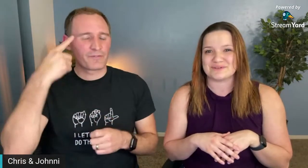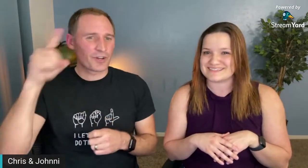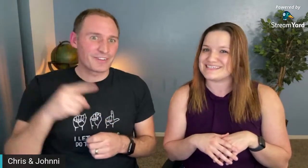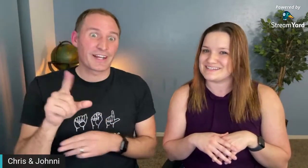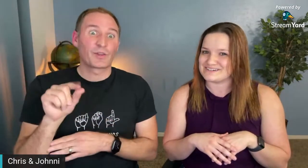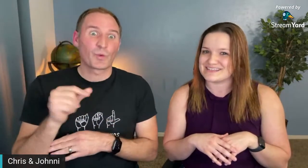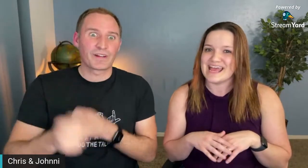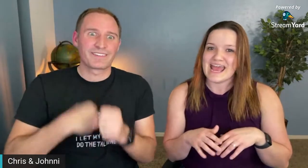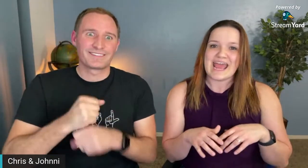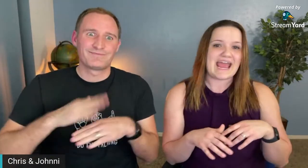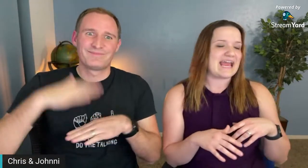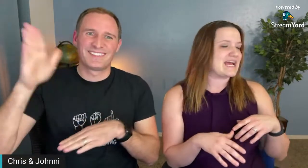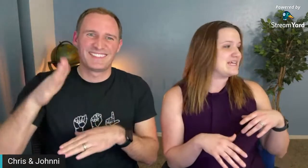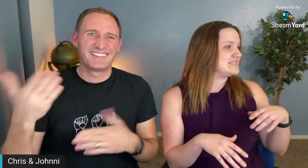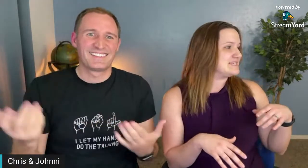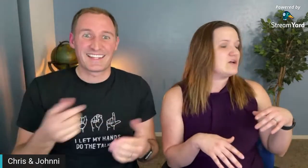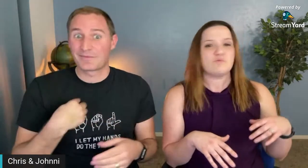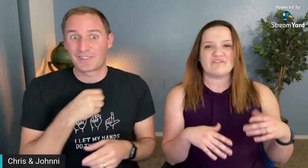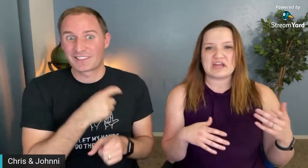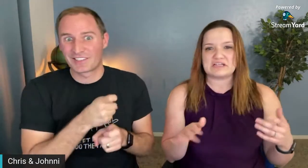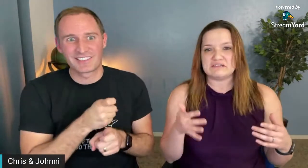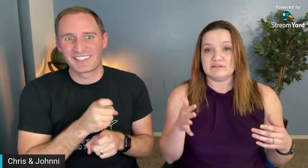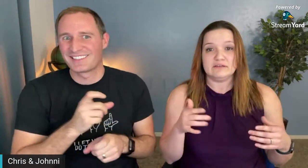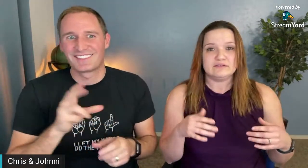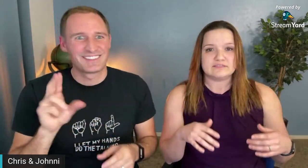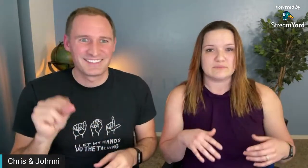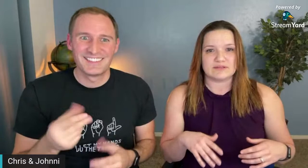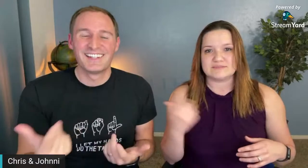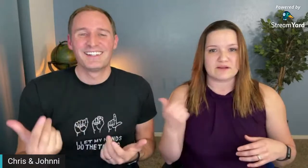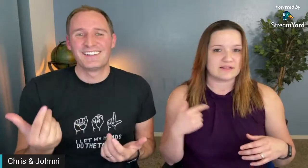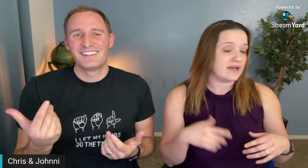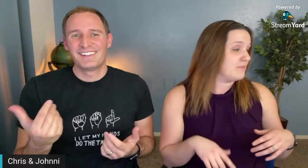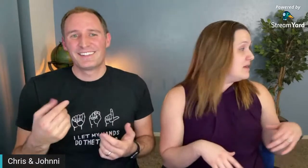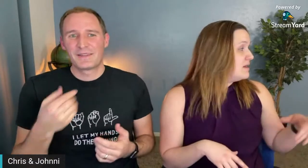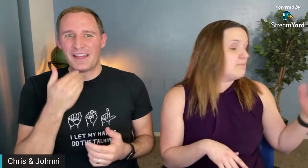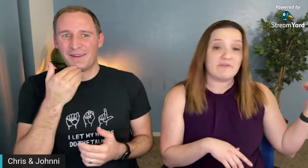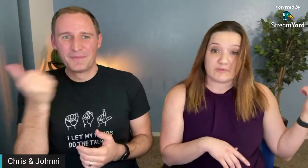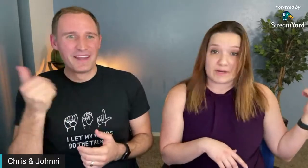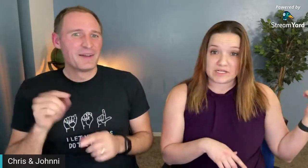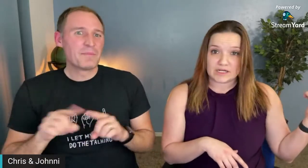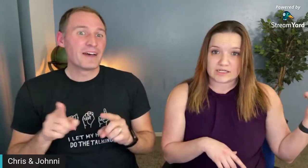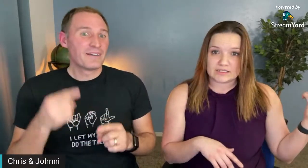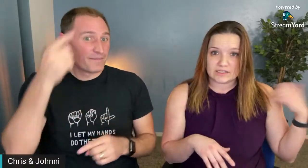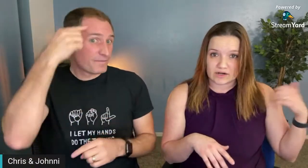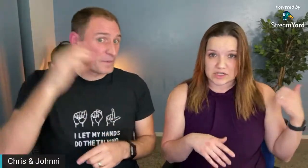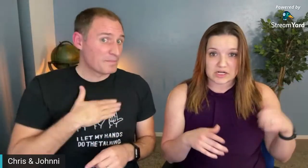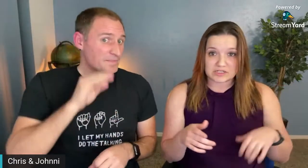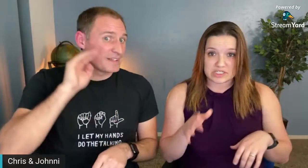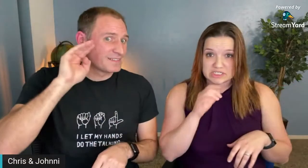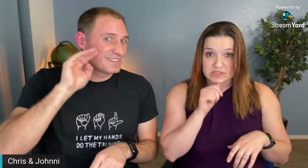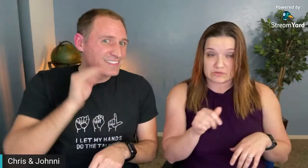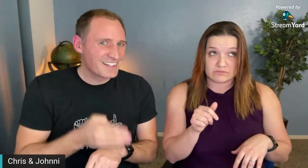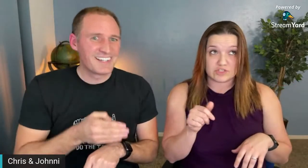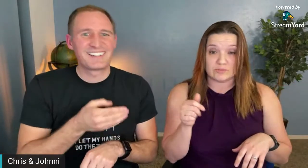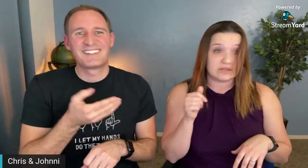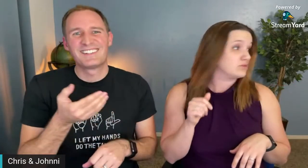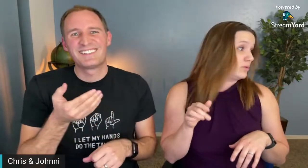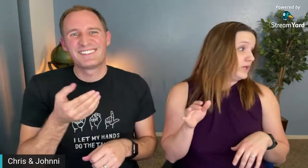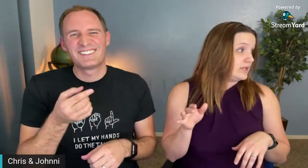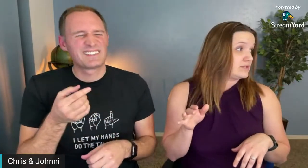20 years. And we've got he's better than I am. But for my daughter, our daughter, she'll be 3 next